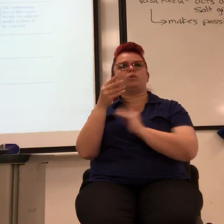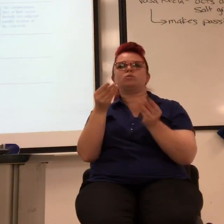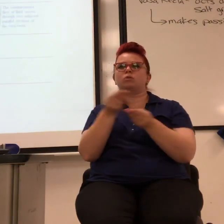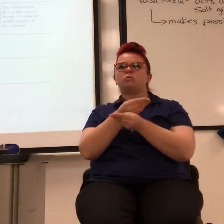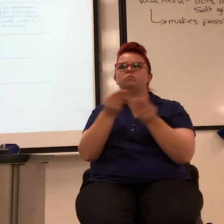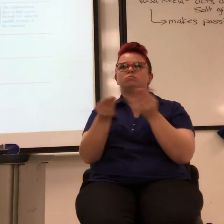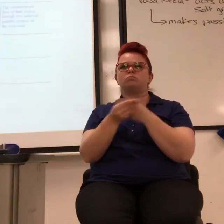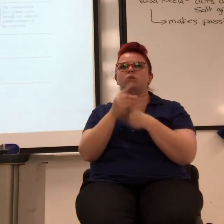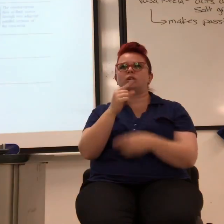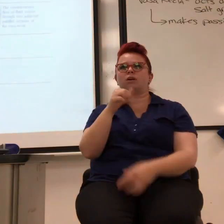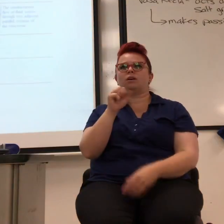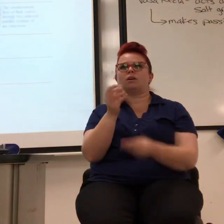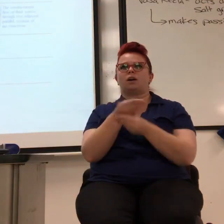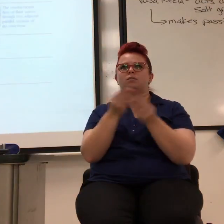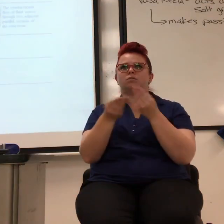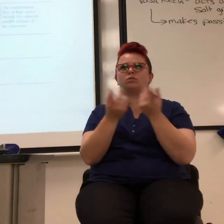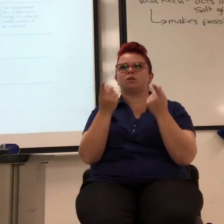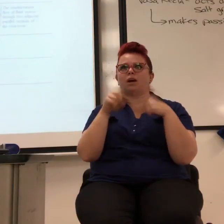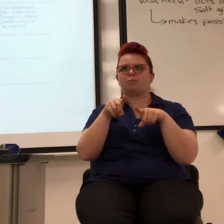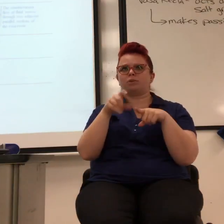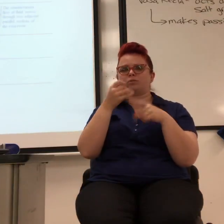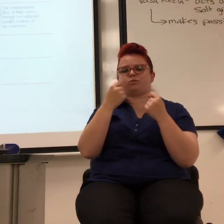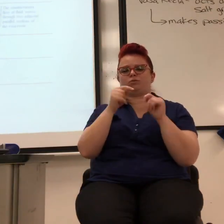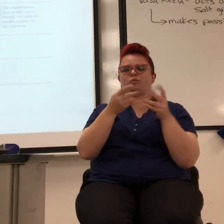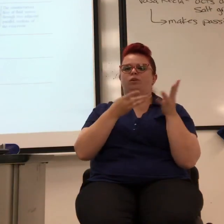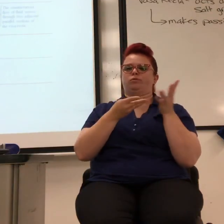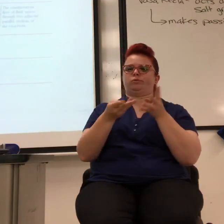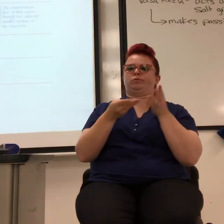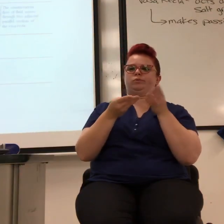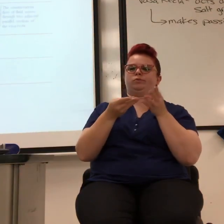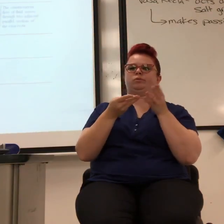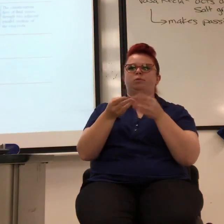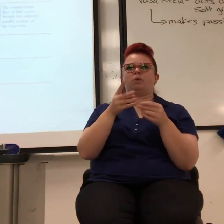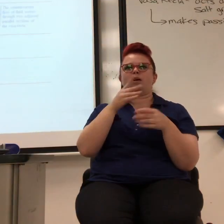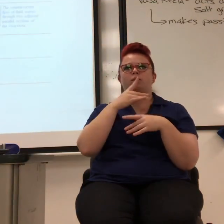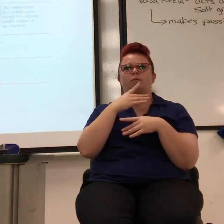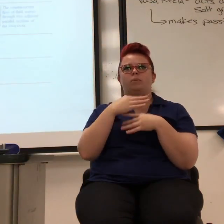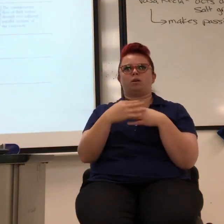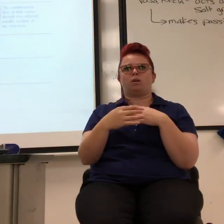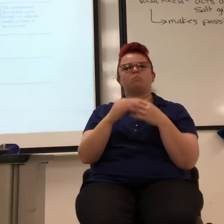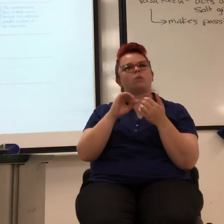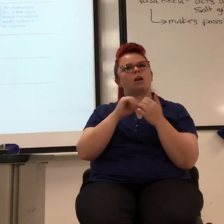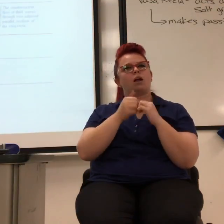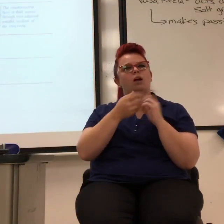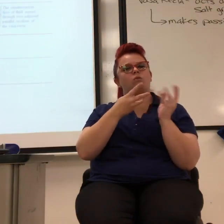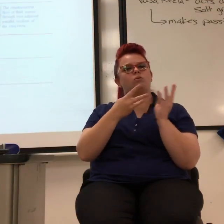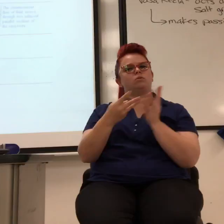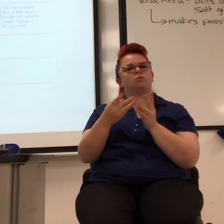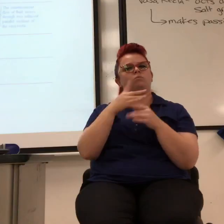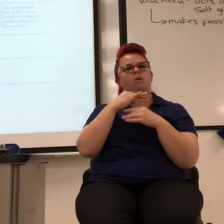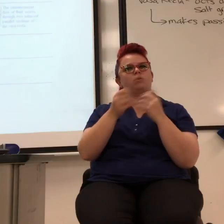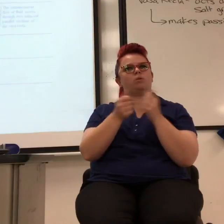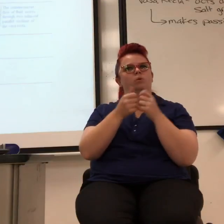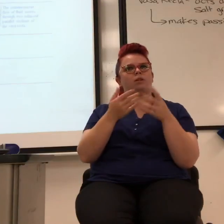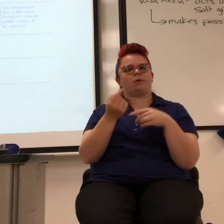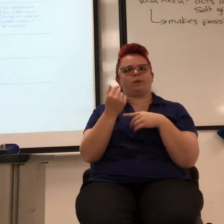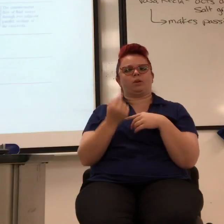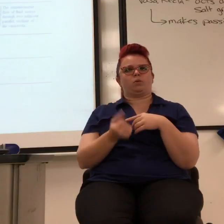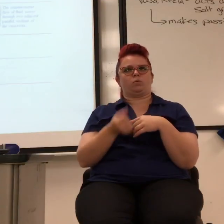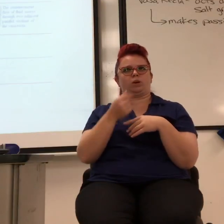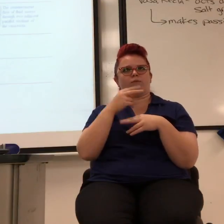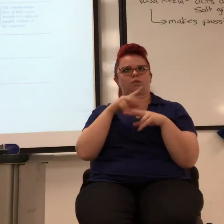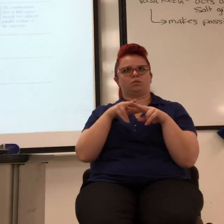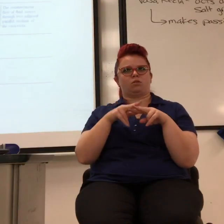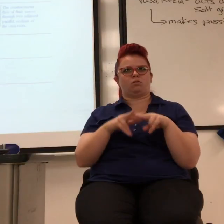just trying to supply blood to this area, just like anything else. The twist is, how do you supply blood without washing away the salt? Because